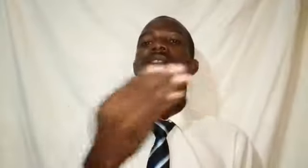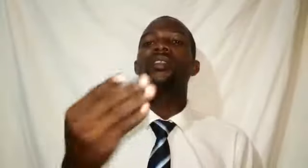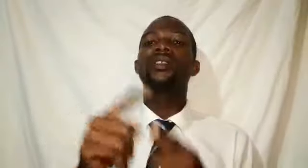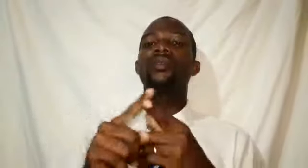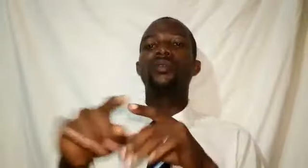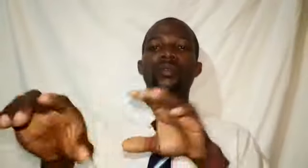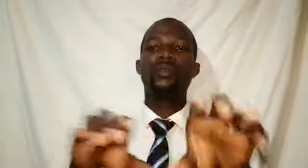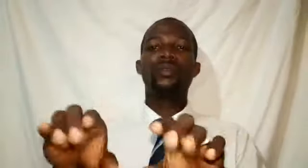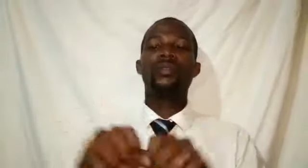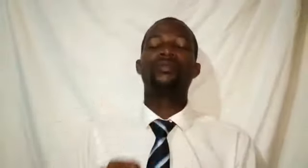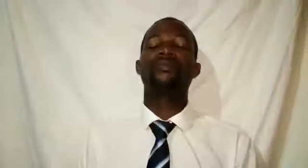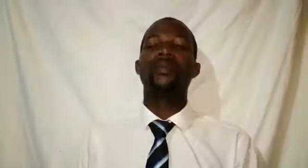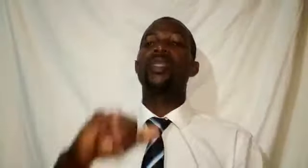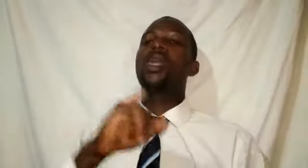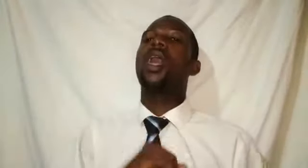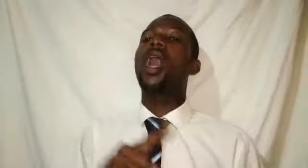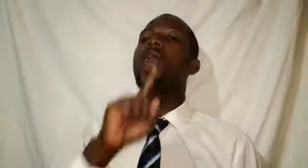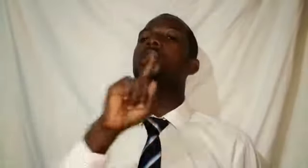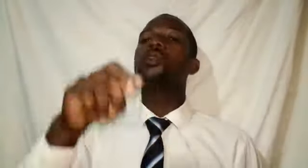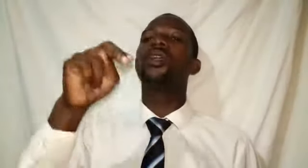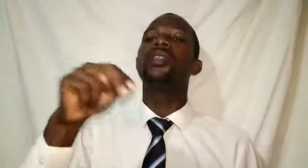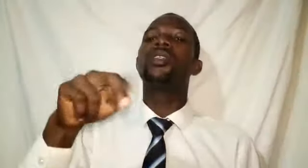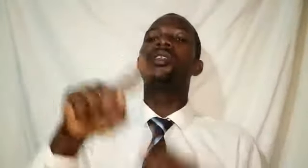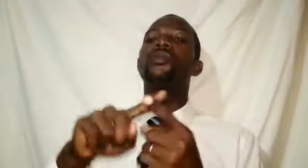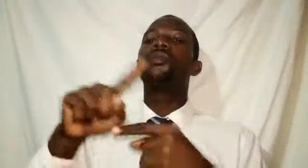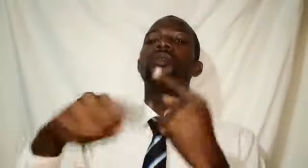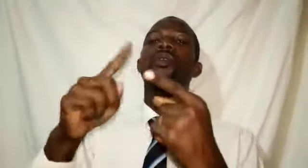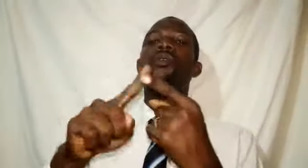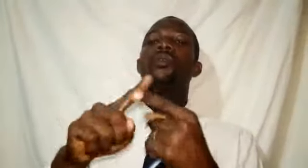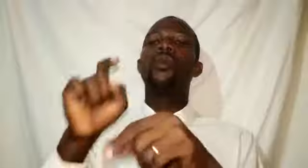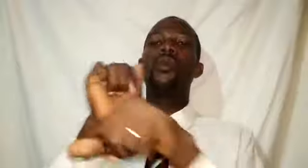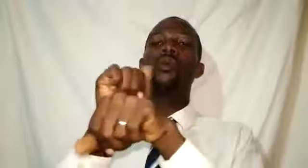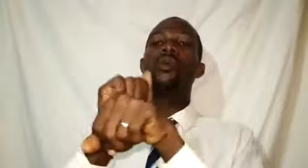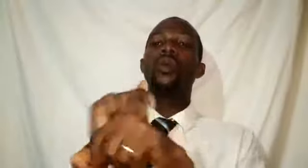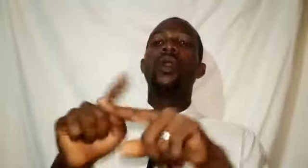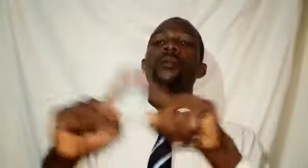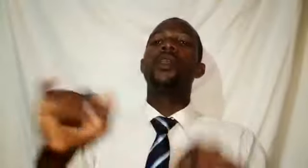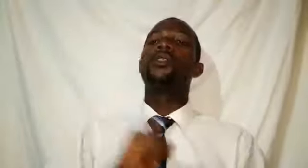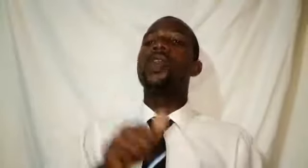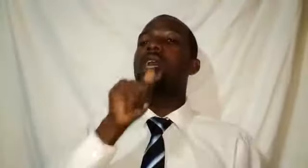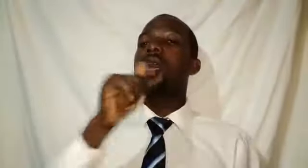I really need to go to work, but I am sick to drive.